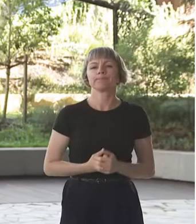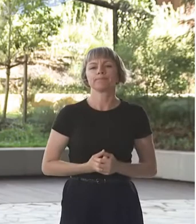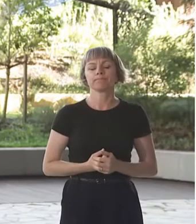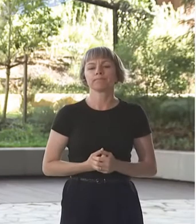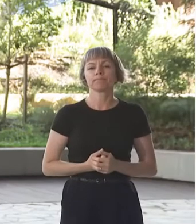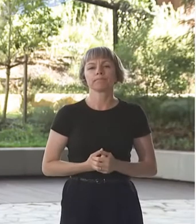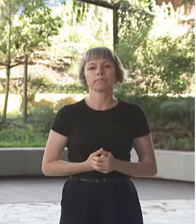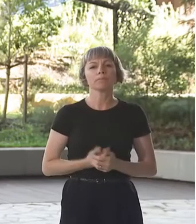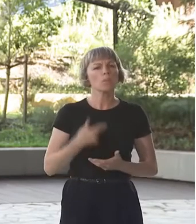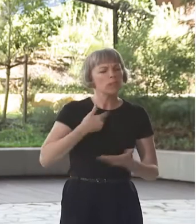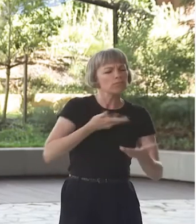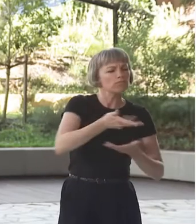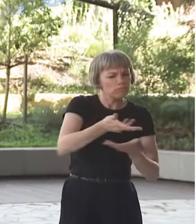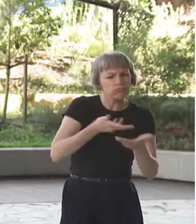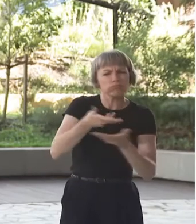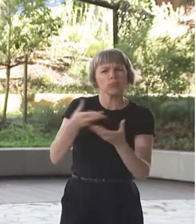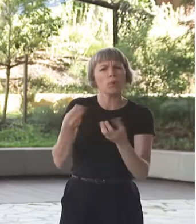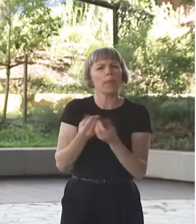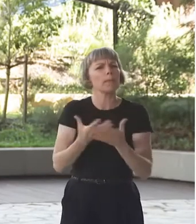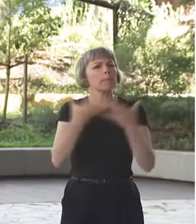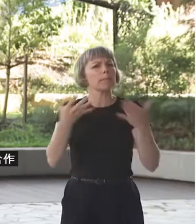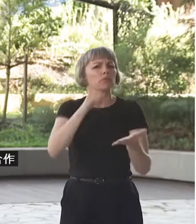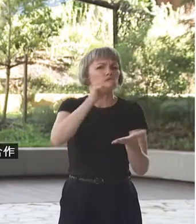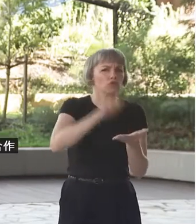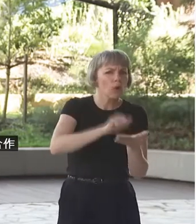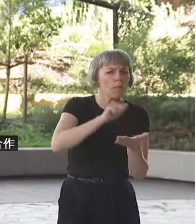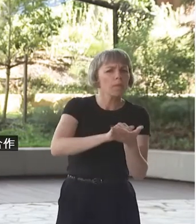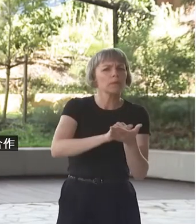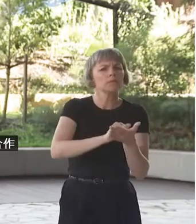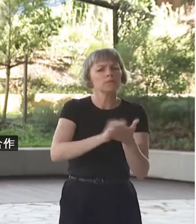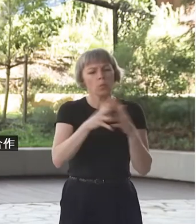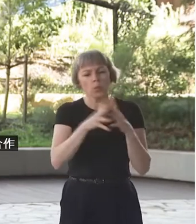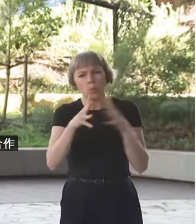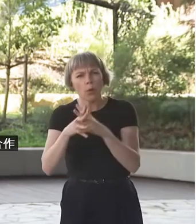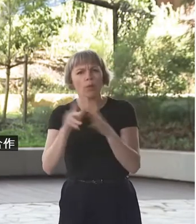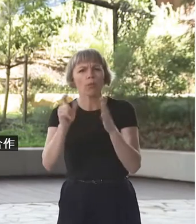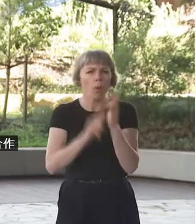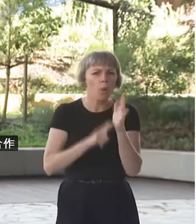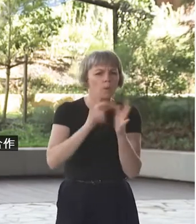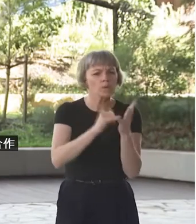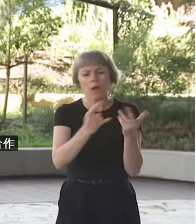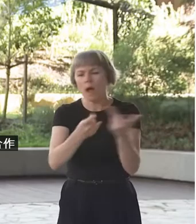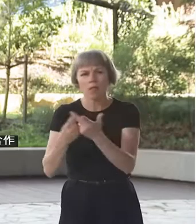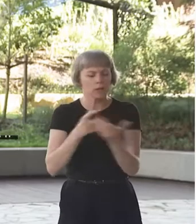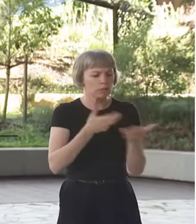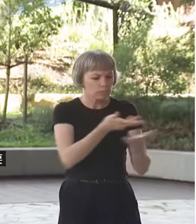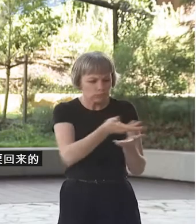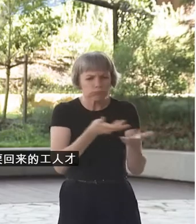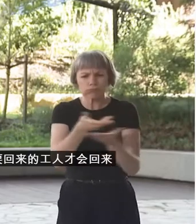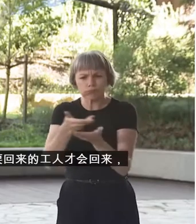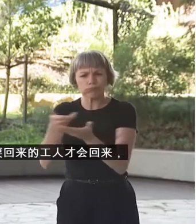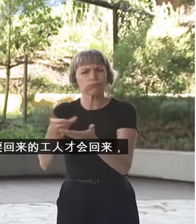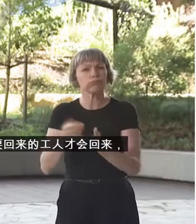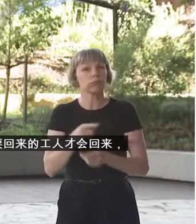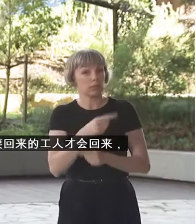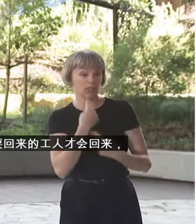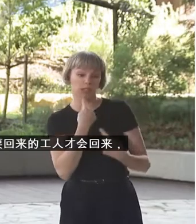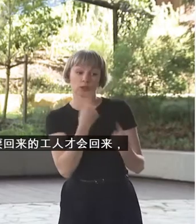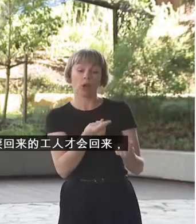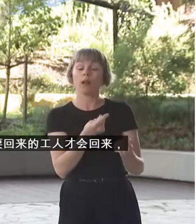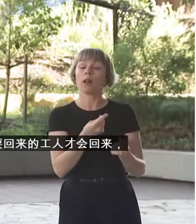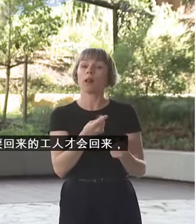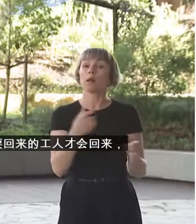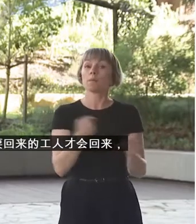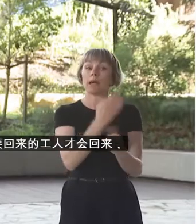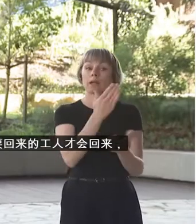supermarket chains and the like, they are working very closely with their employees to ensure only those workers who need to be back in those